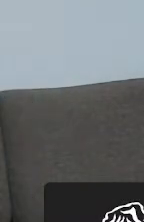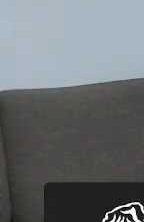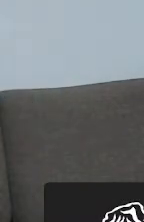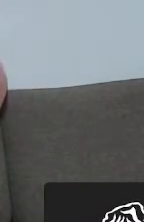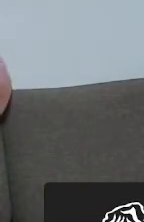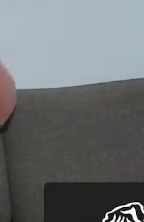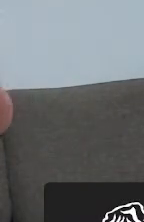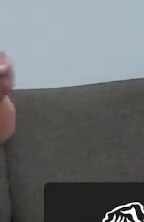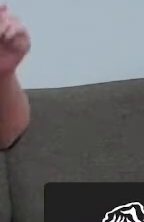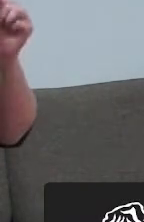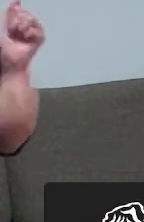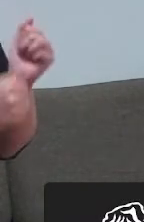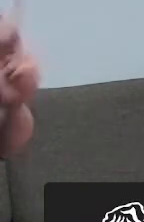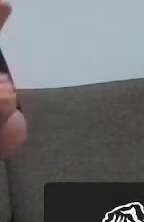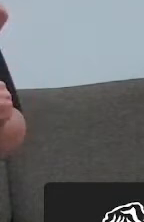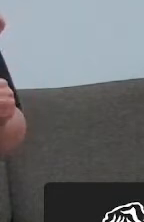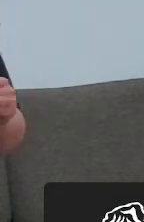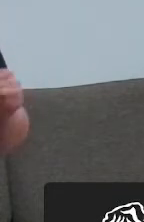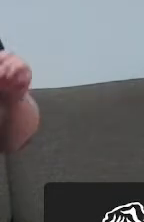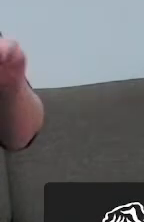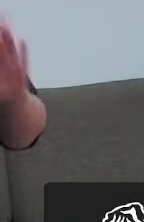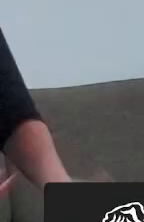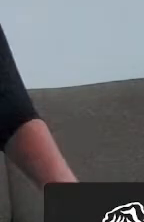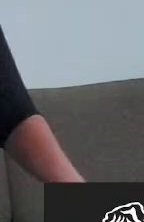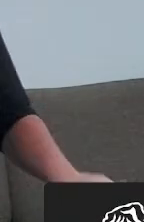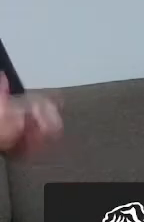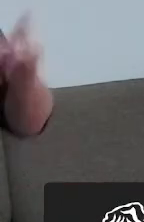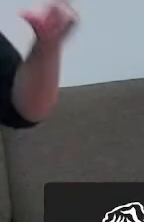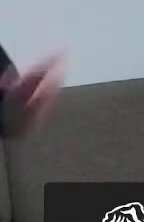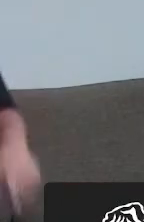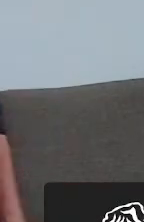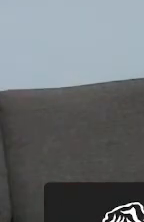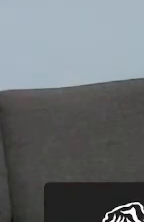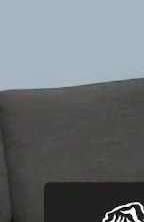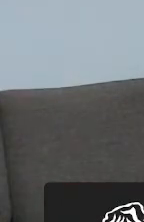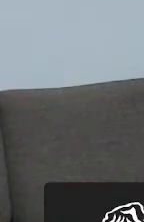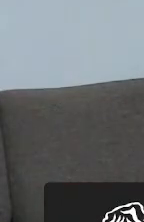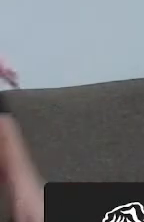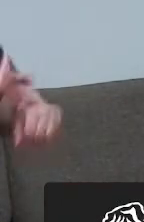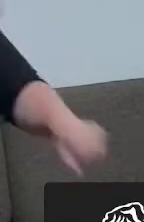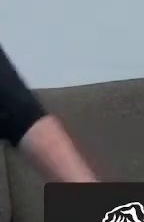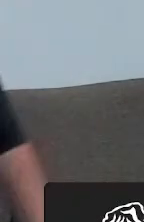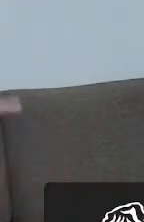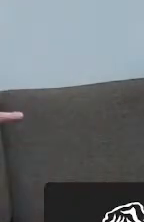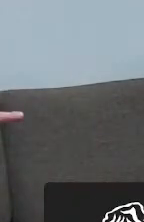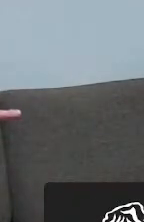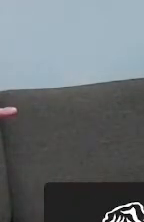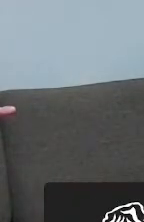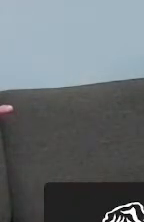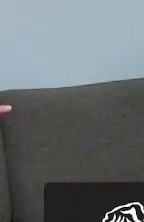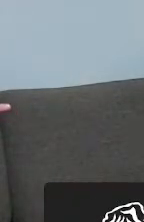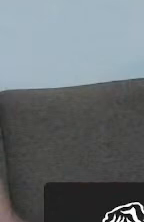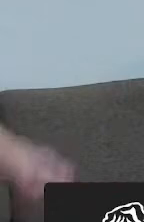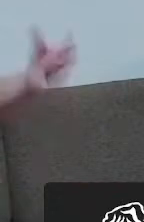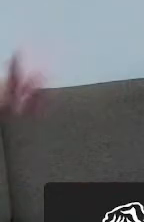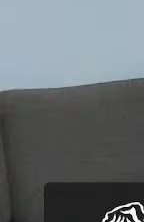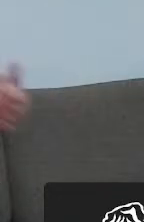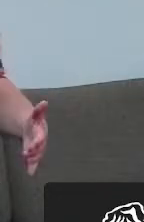For everybody to be quiet like that, that's a big deal. That's a miracle. How many can